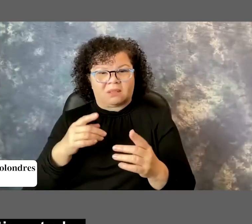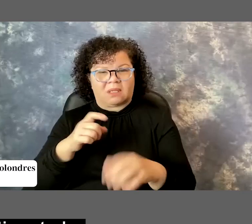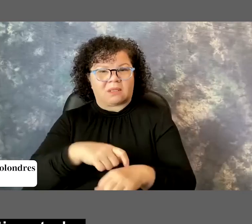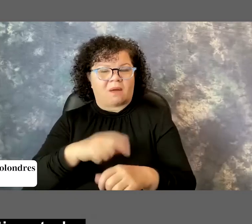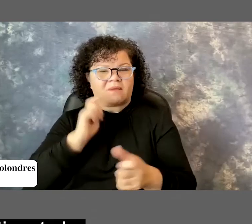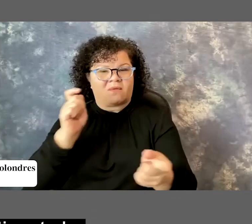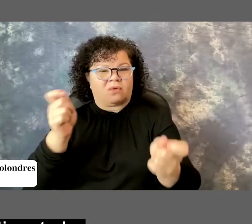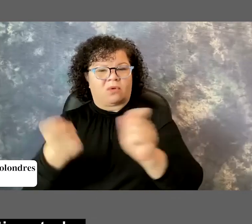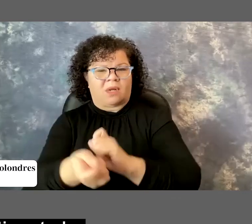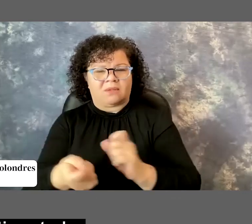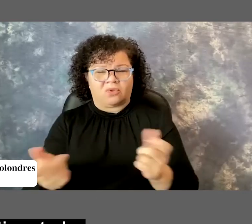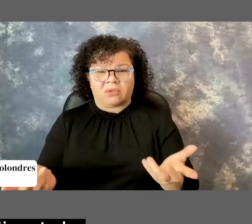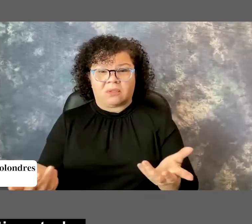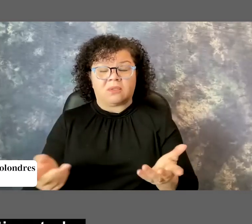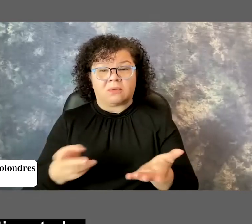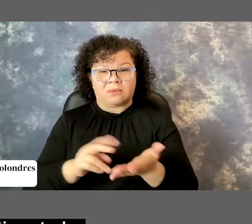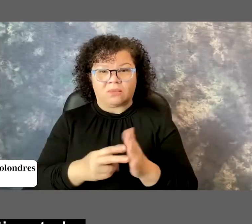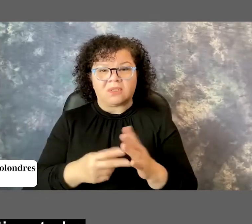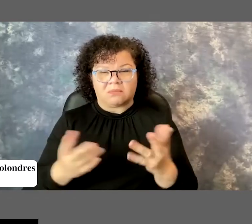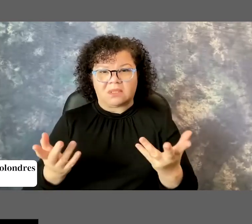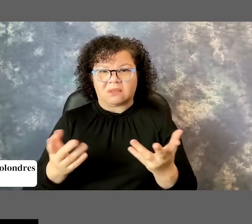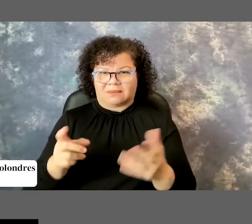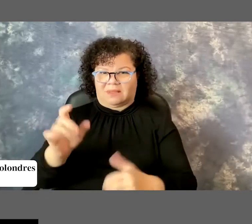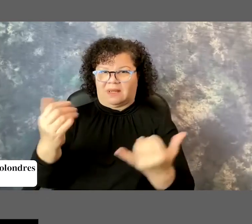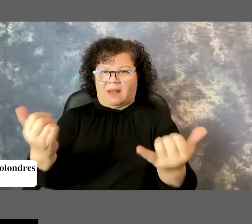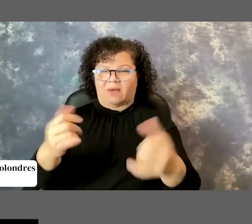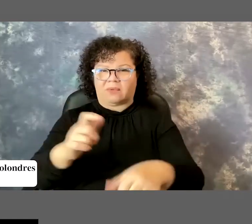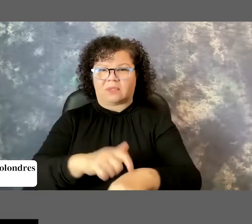just no better time to be clear than right now.